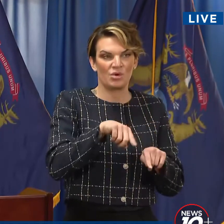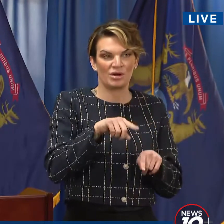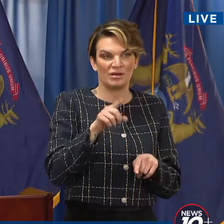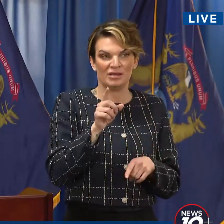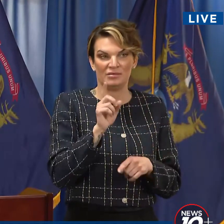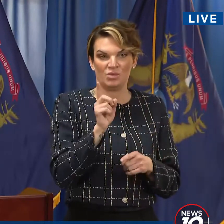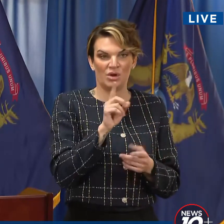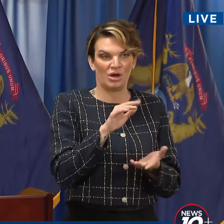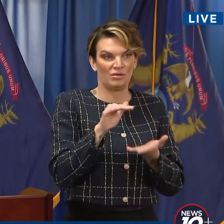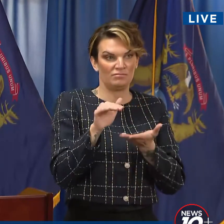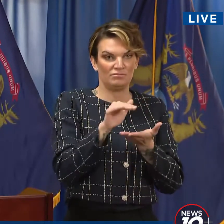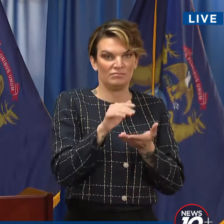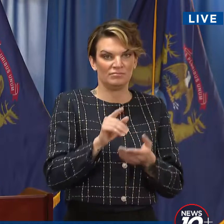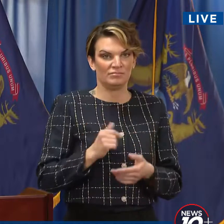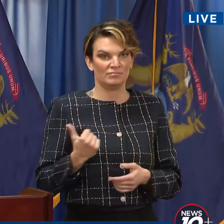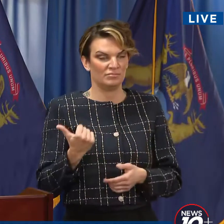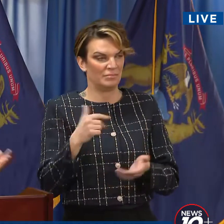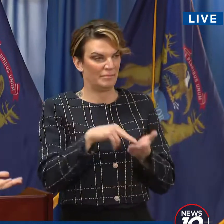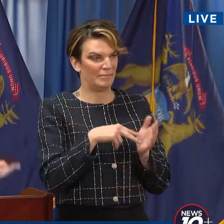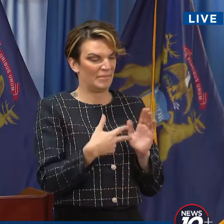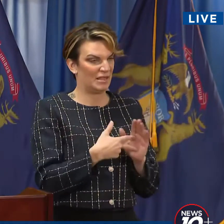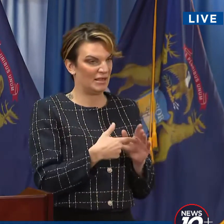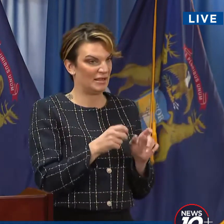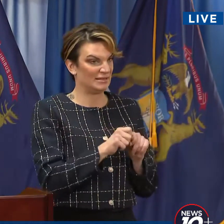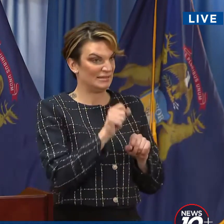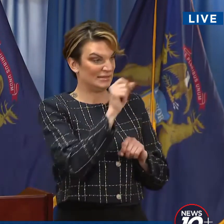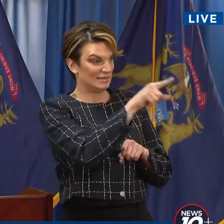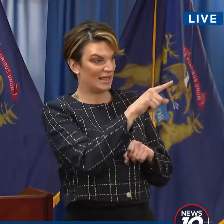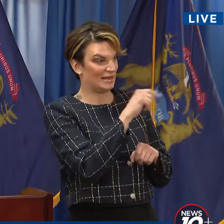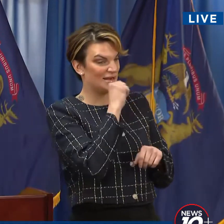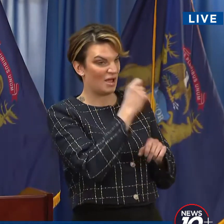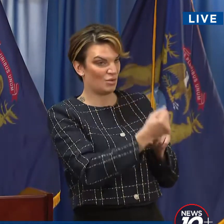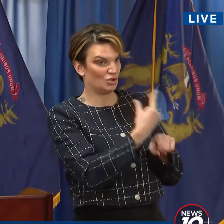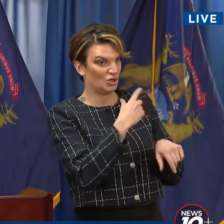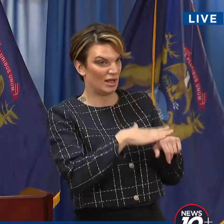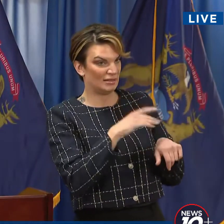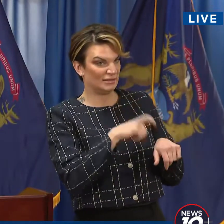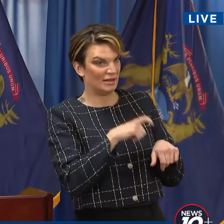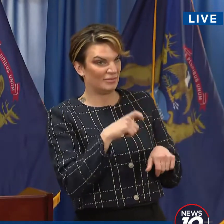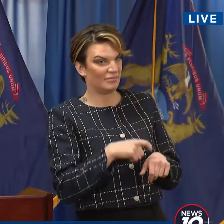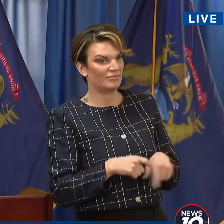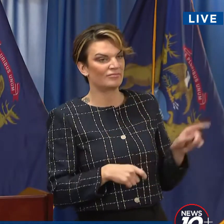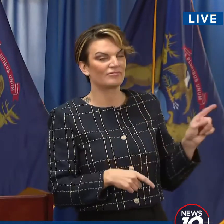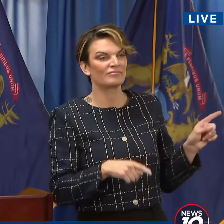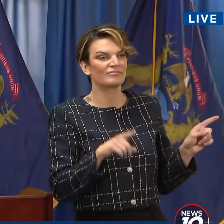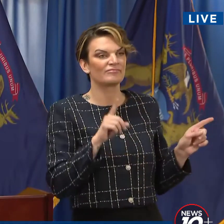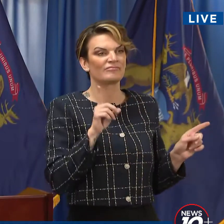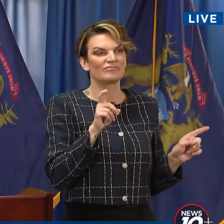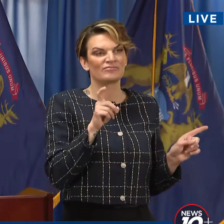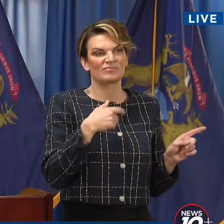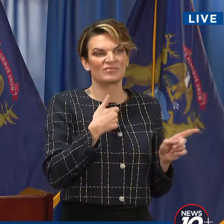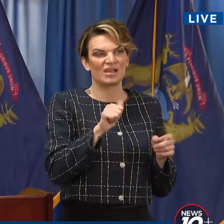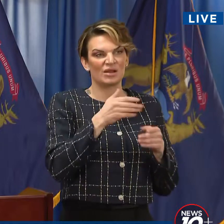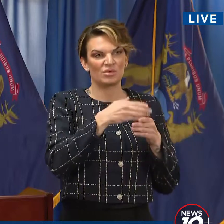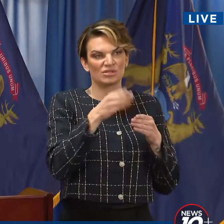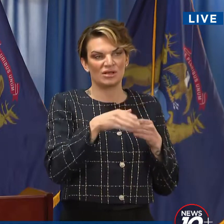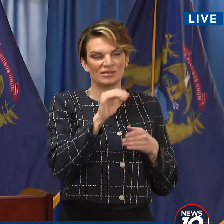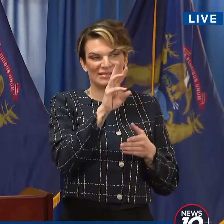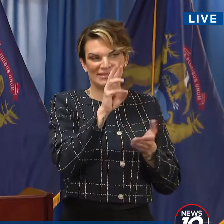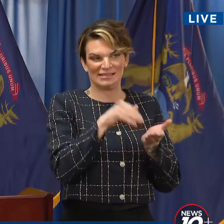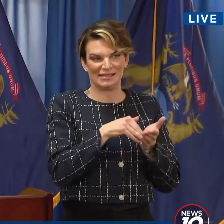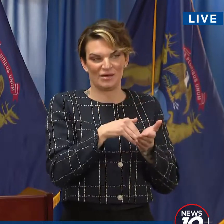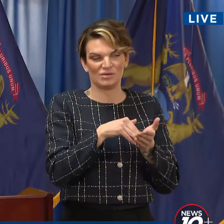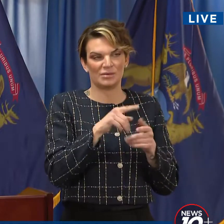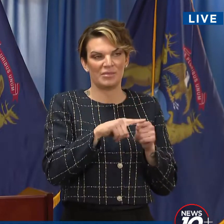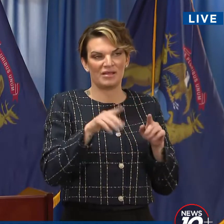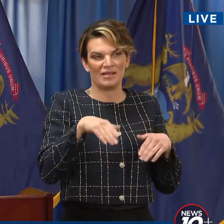be? No, you mean ballots that were sent out and not returned on time? No. Are there any other results beyond those 6,000 votes that were cast